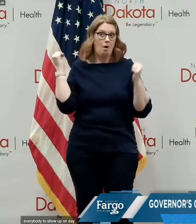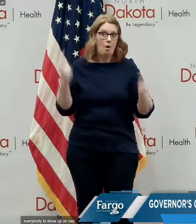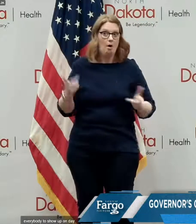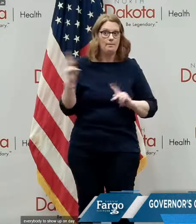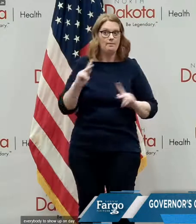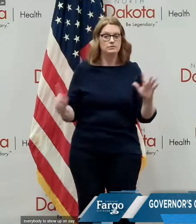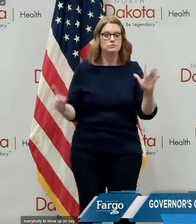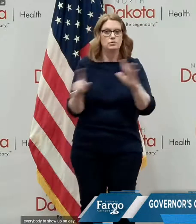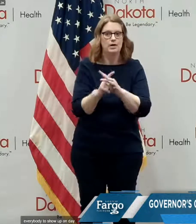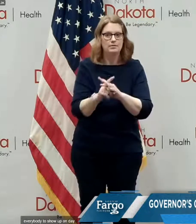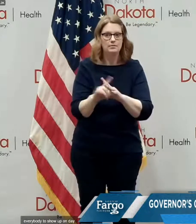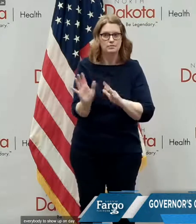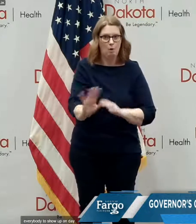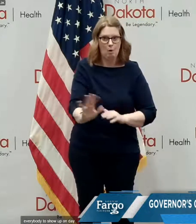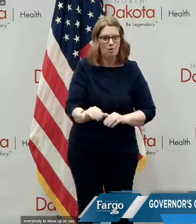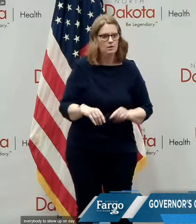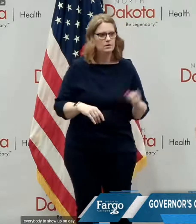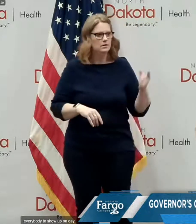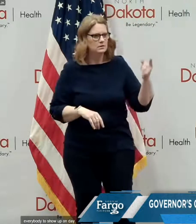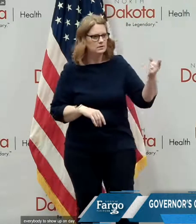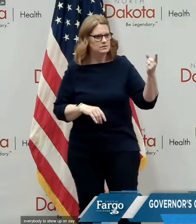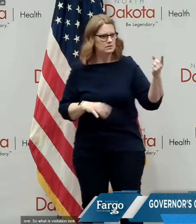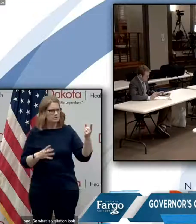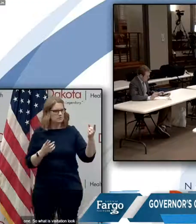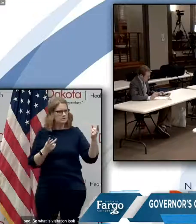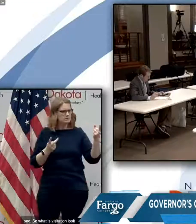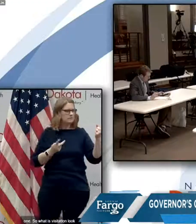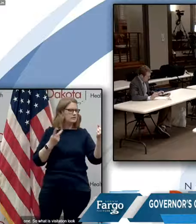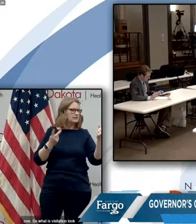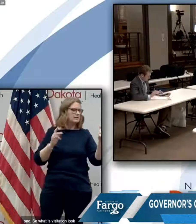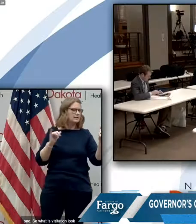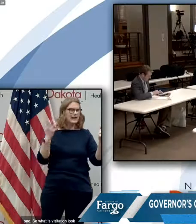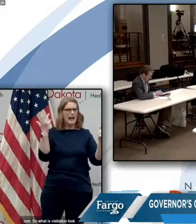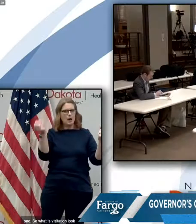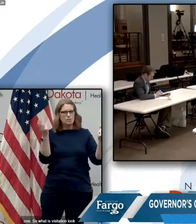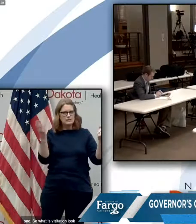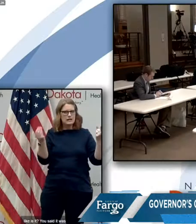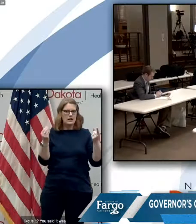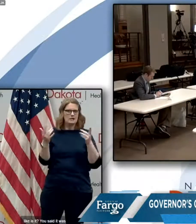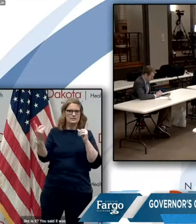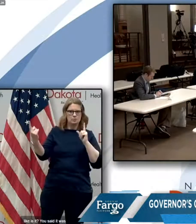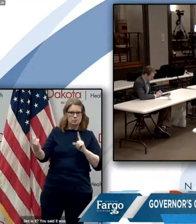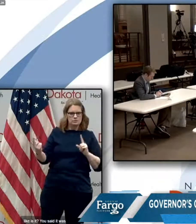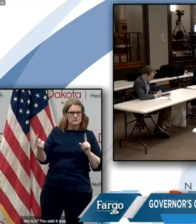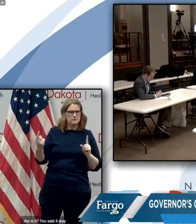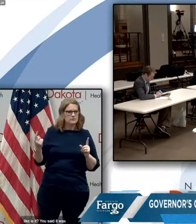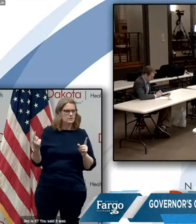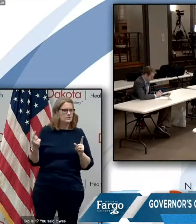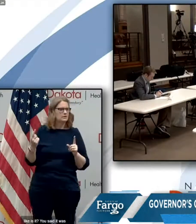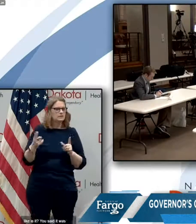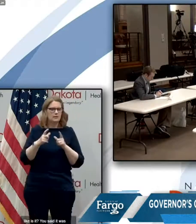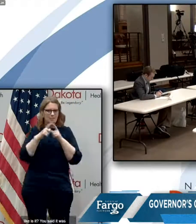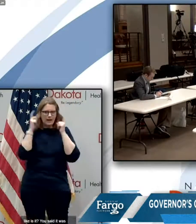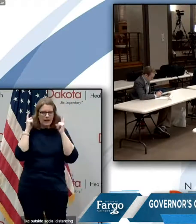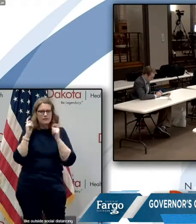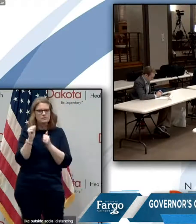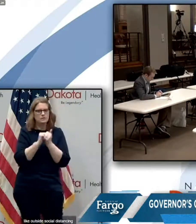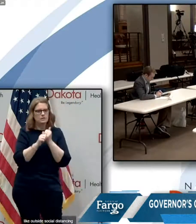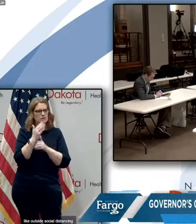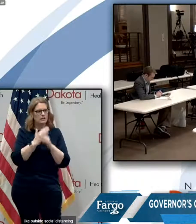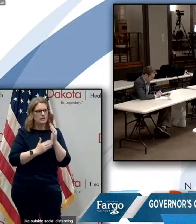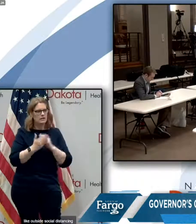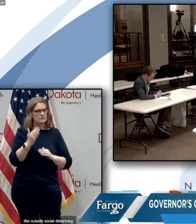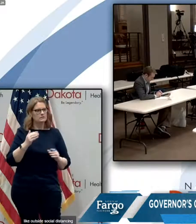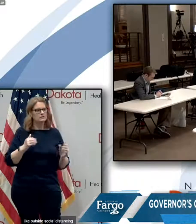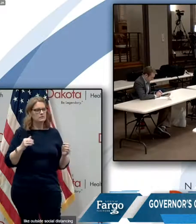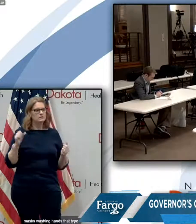So what does visitation look like, Chris? Is it, you said it was like outside, social distancing, masks, washing hands, that type